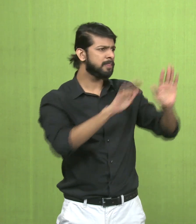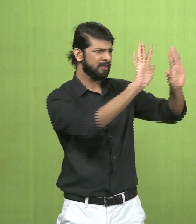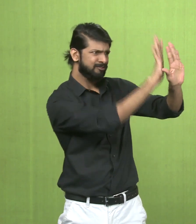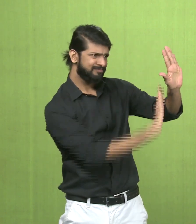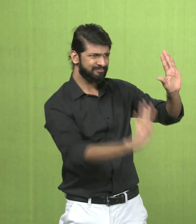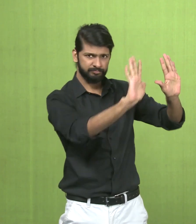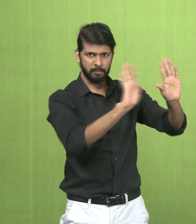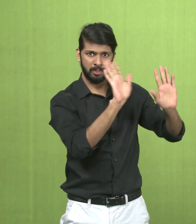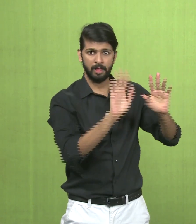Then